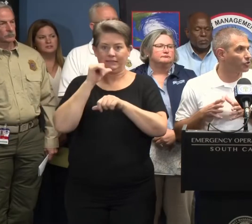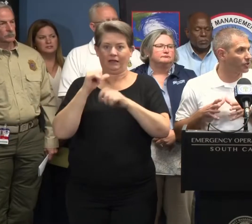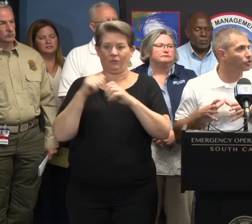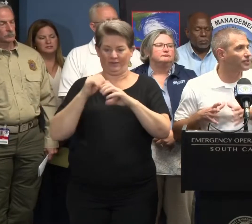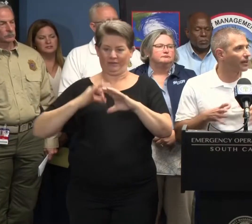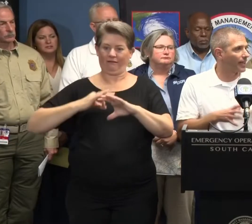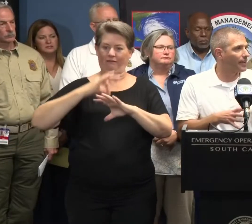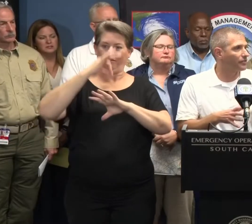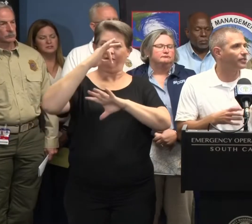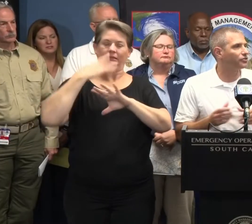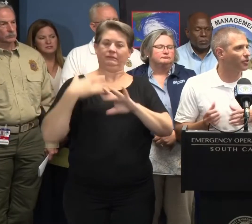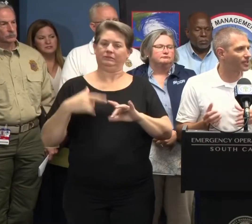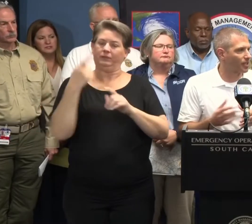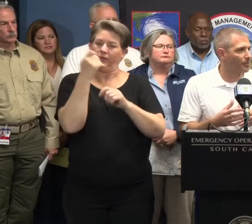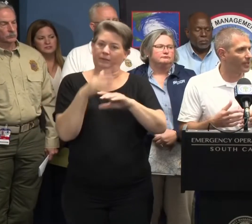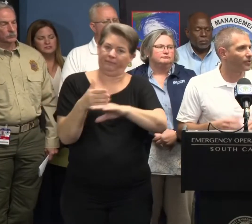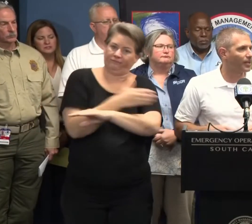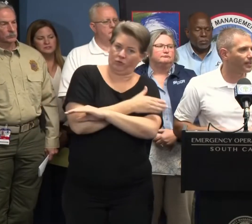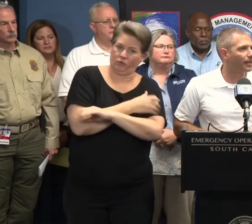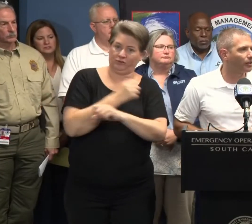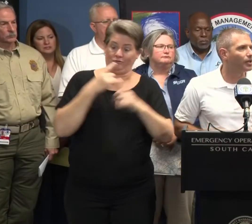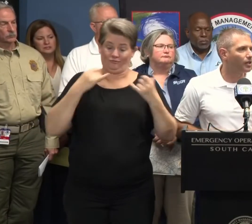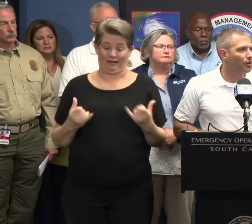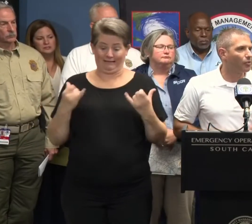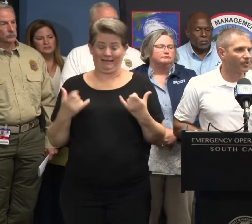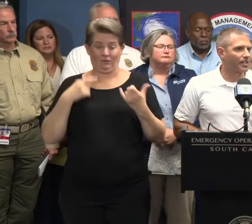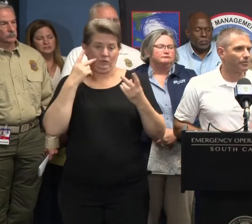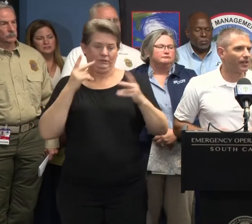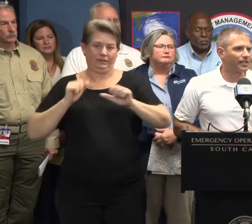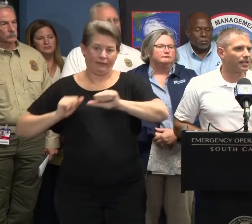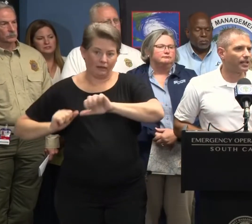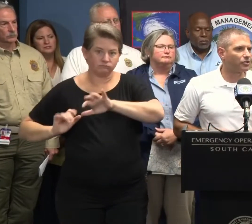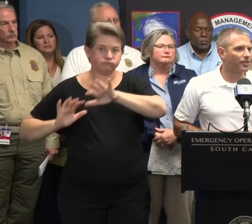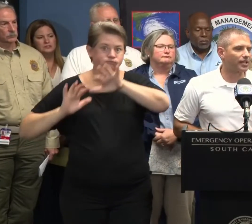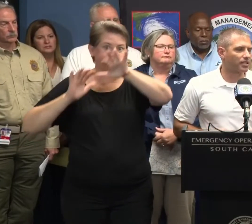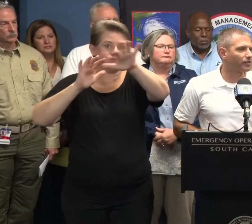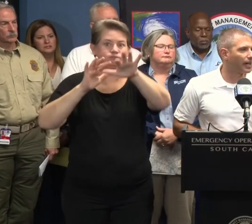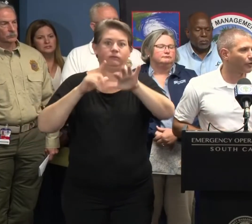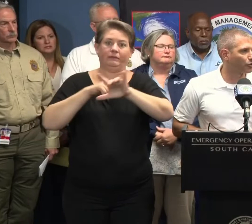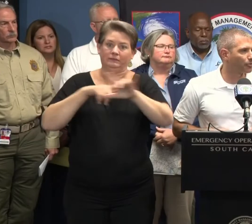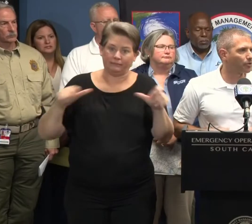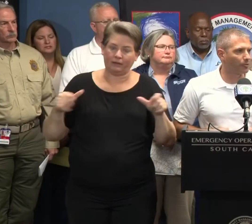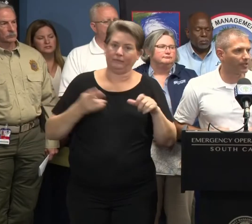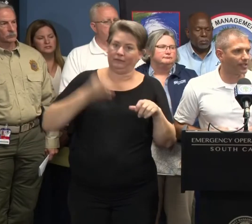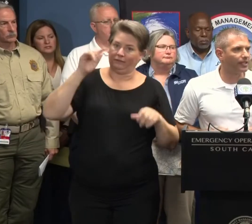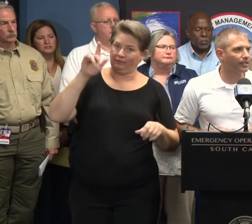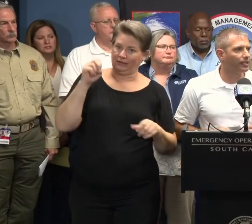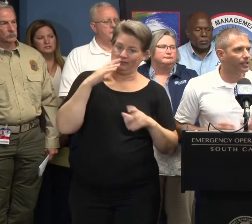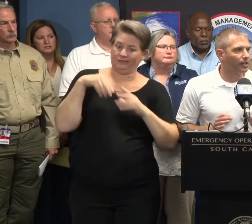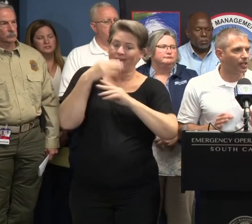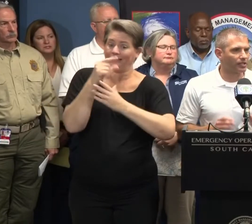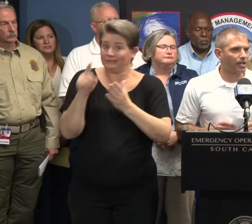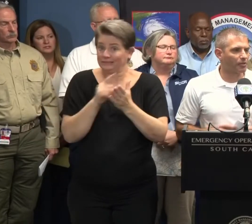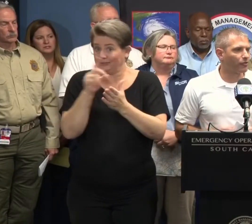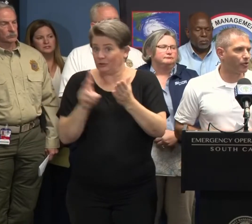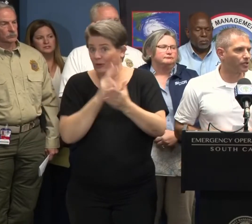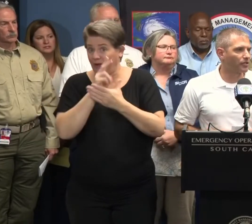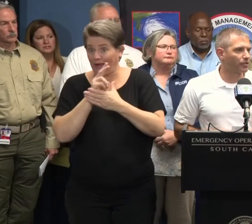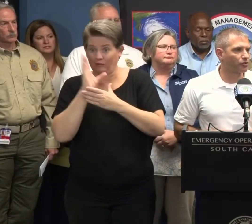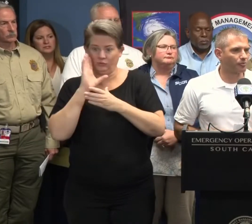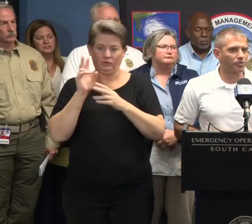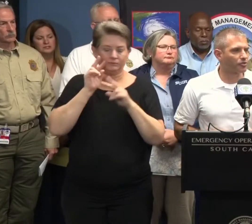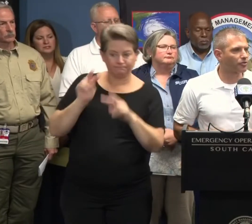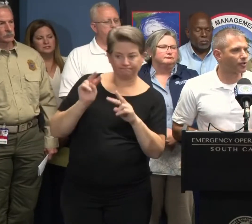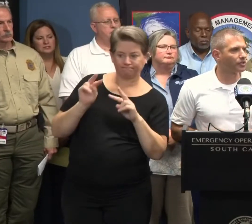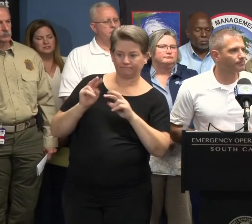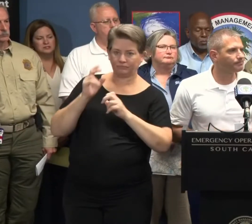it's usually just out ahead of it. So that's coming in right now with the time of high tide. So the next several hours will probably be the key time to focus on